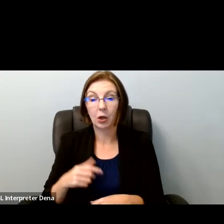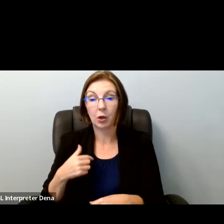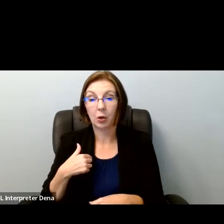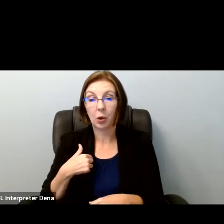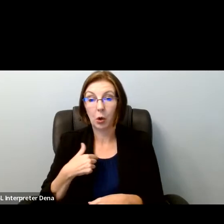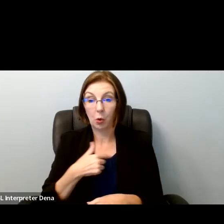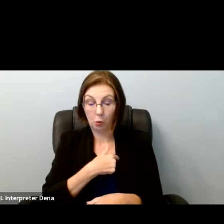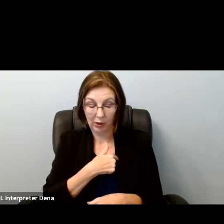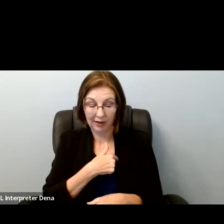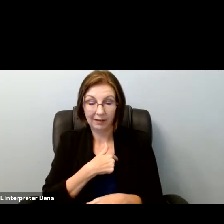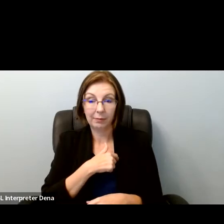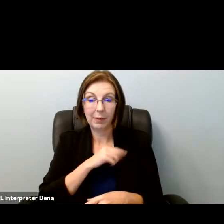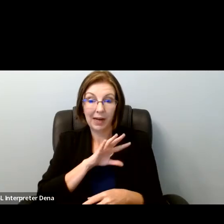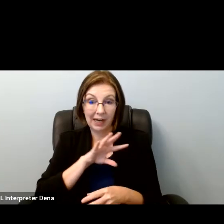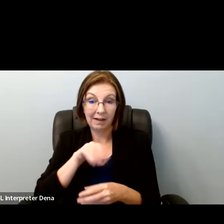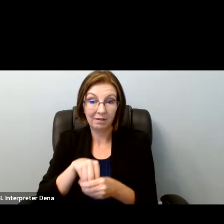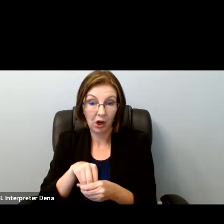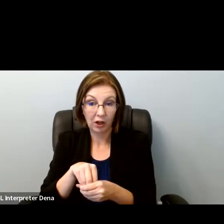engaged in